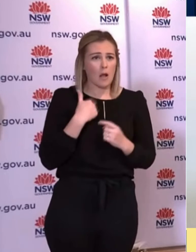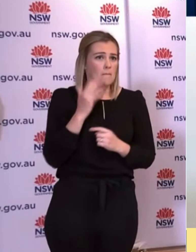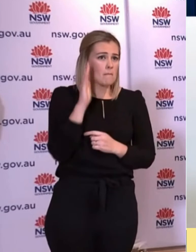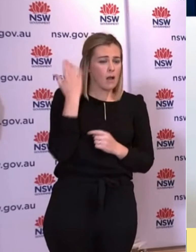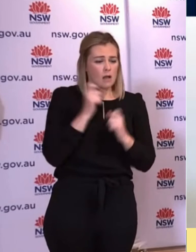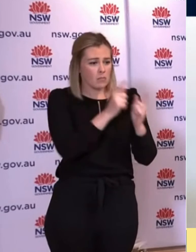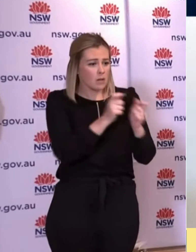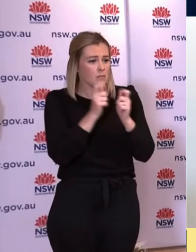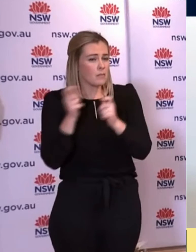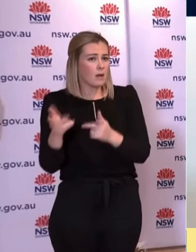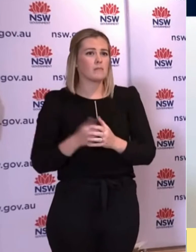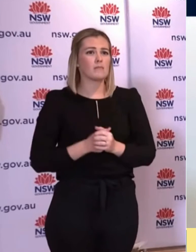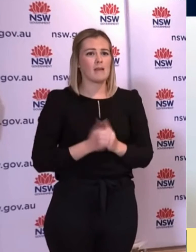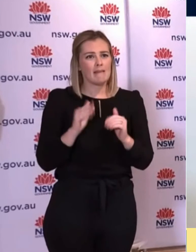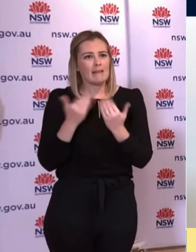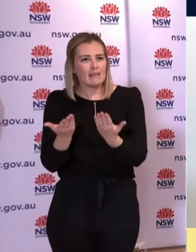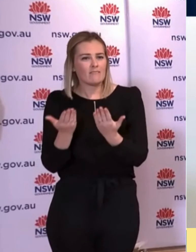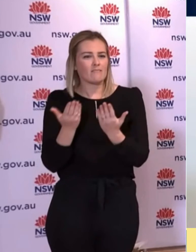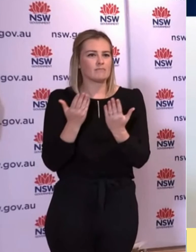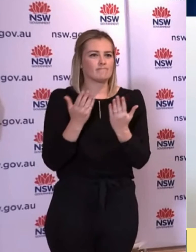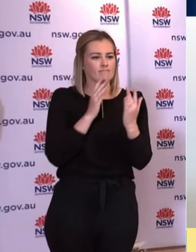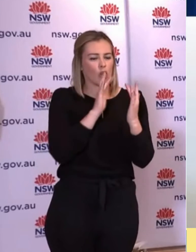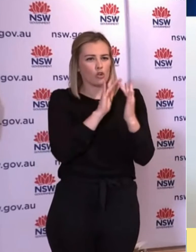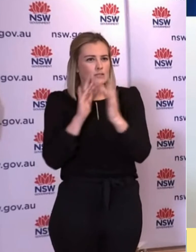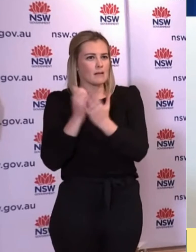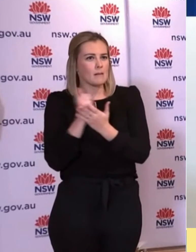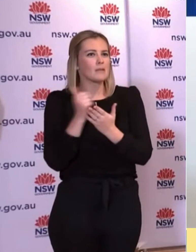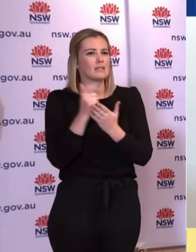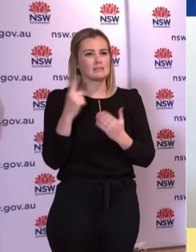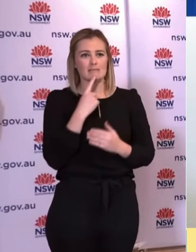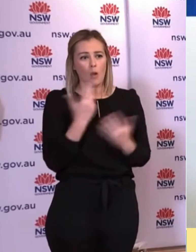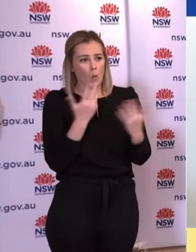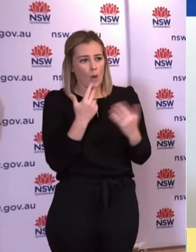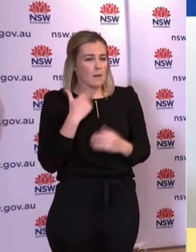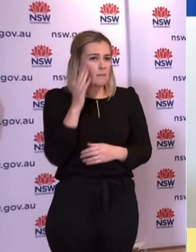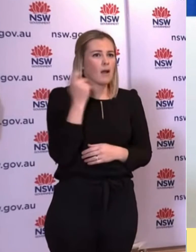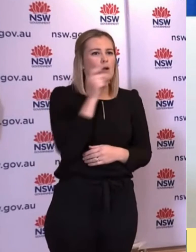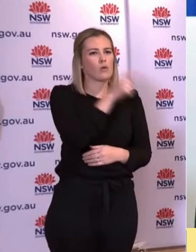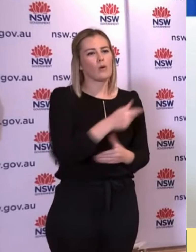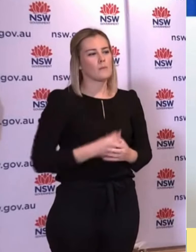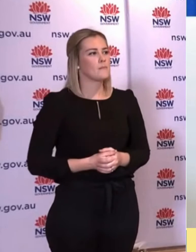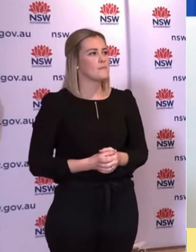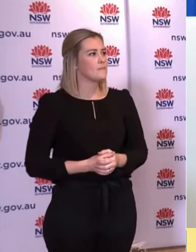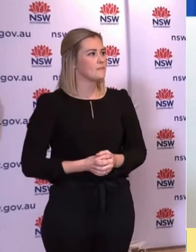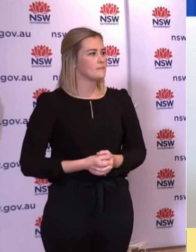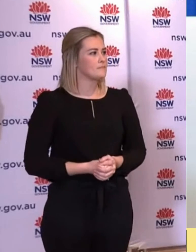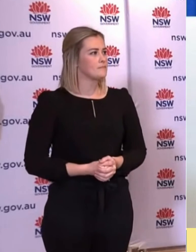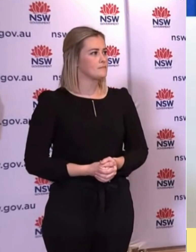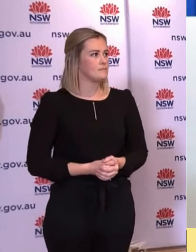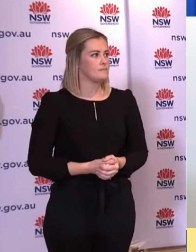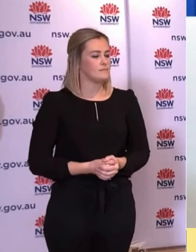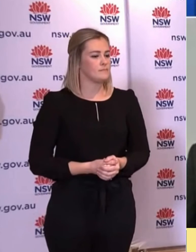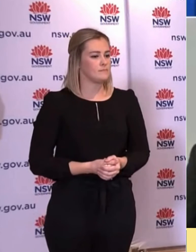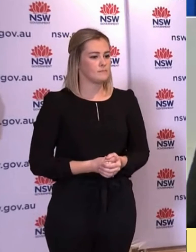support contacts, support venues, a huge effort, and a big thank you to everybody involved in that. How long does it take